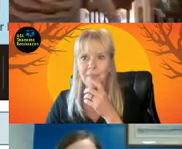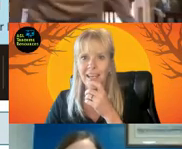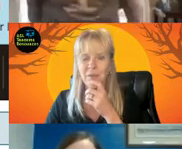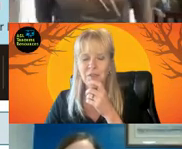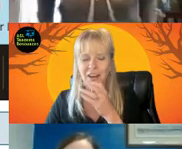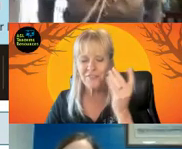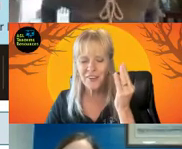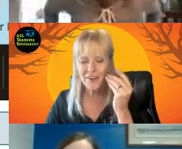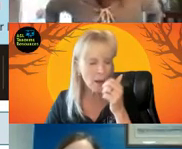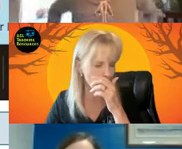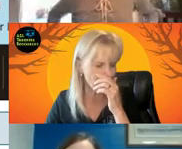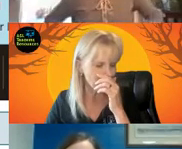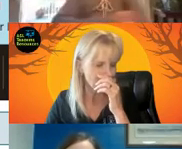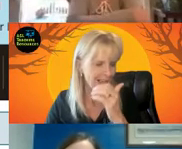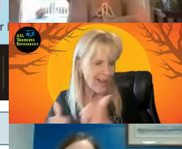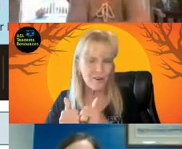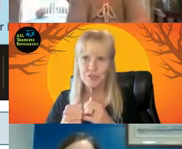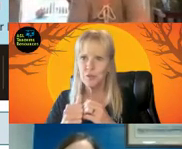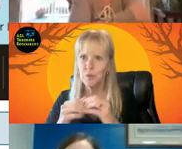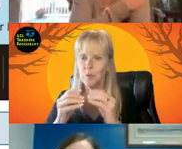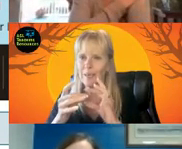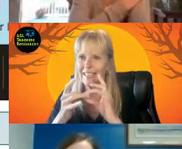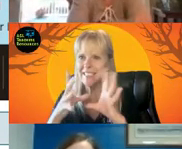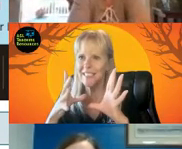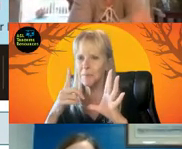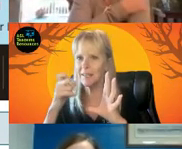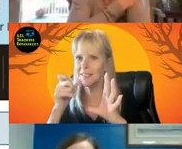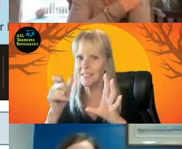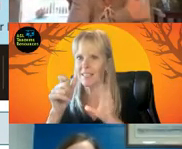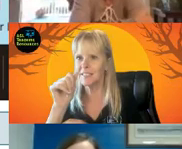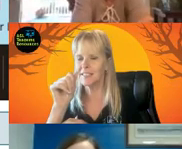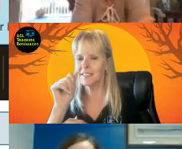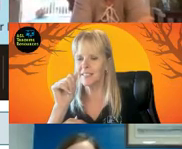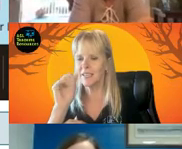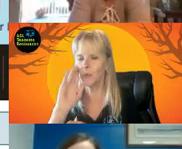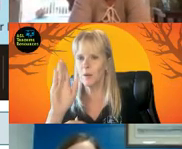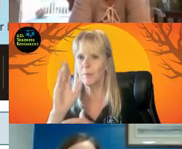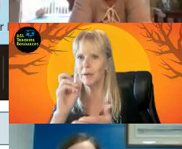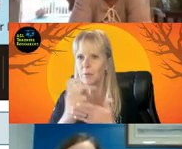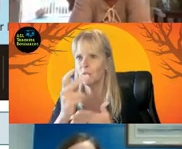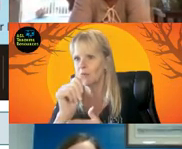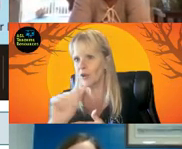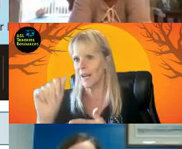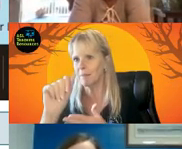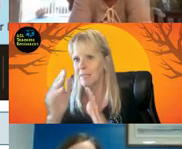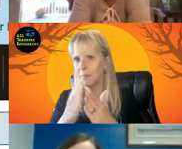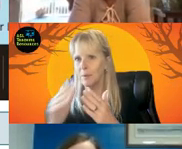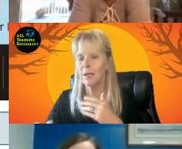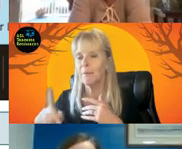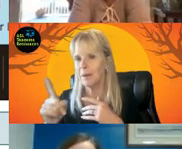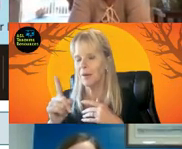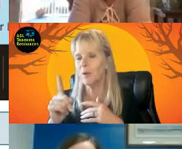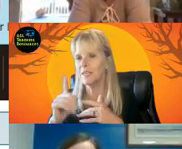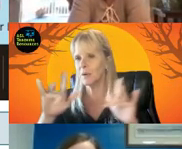And we're trying to figure out how to release it because it will be approved for an Amazon